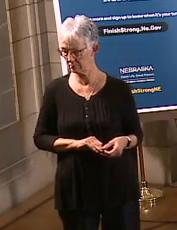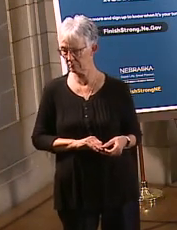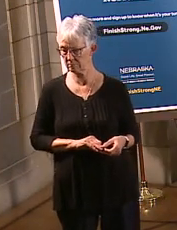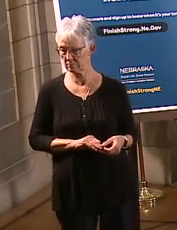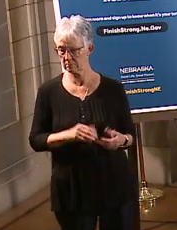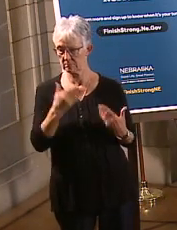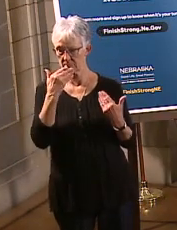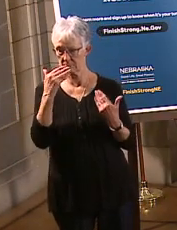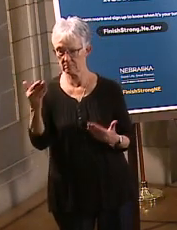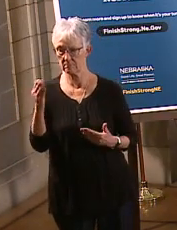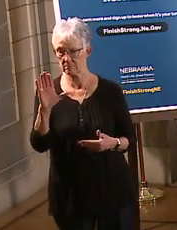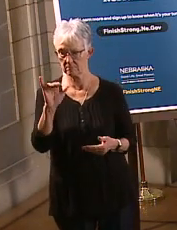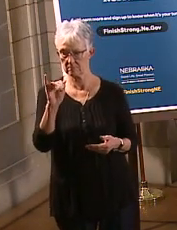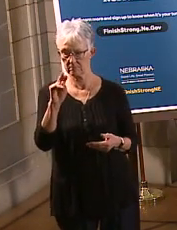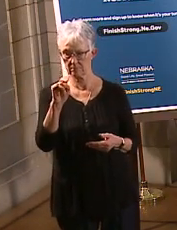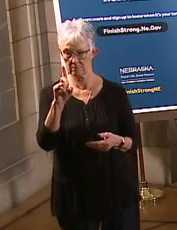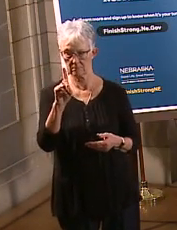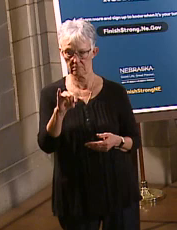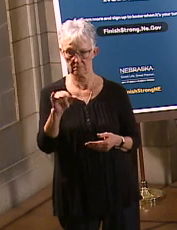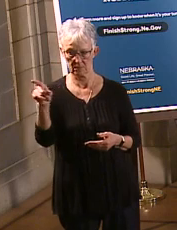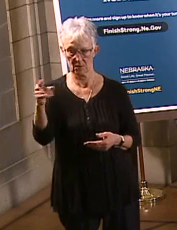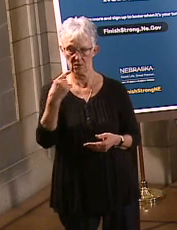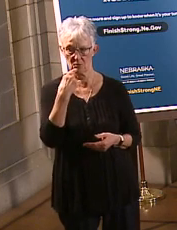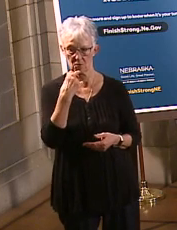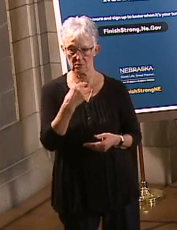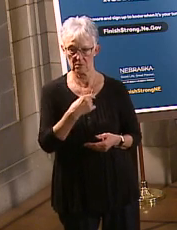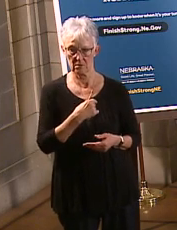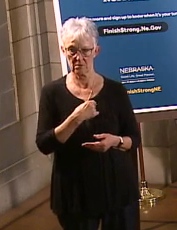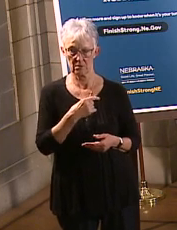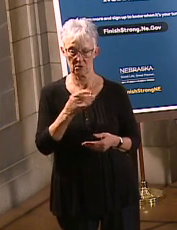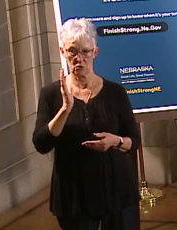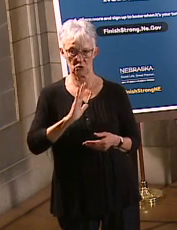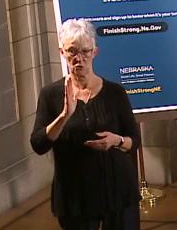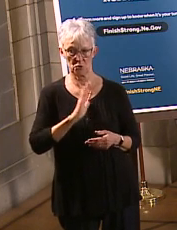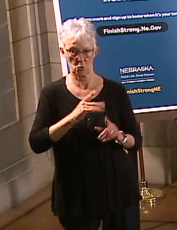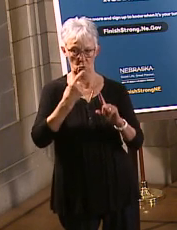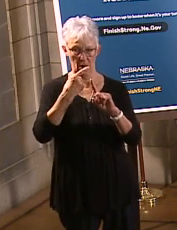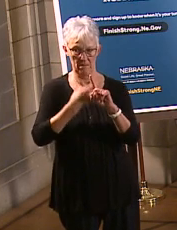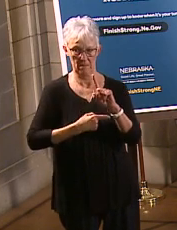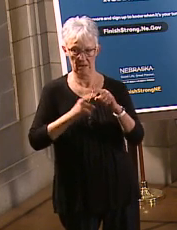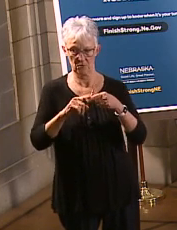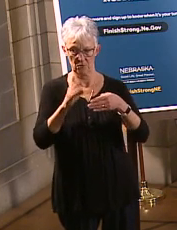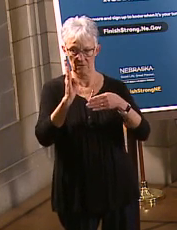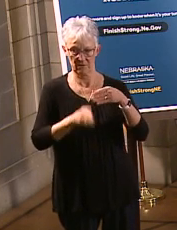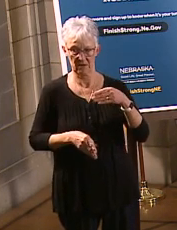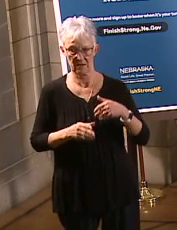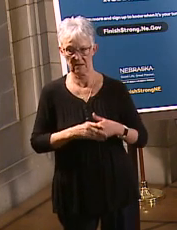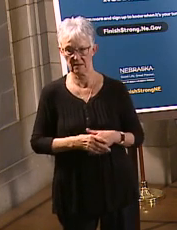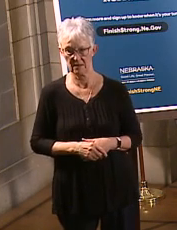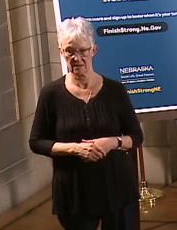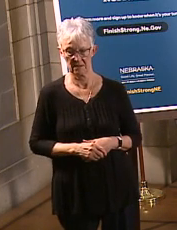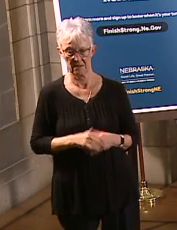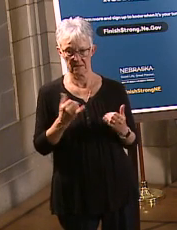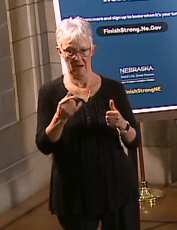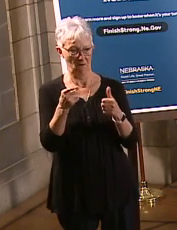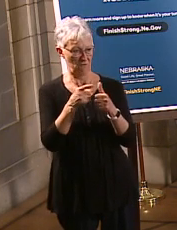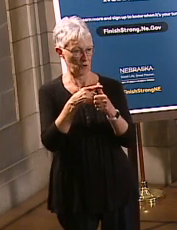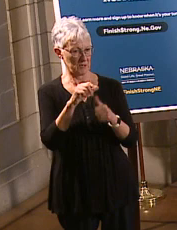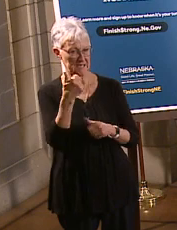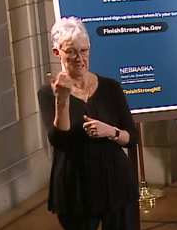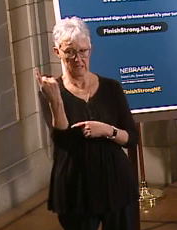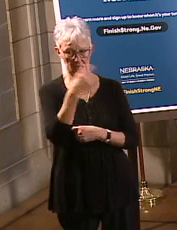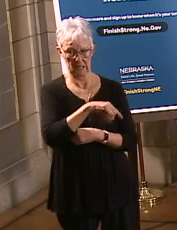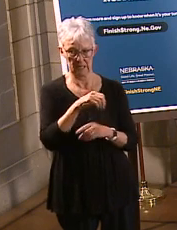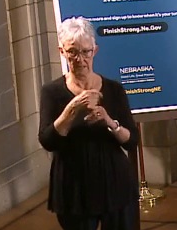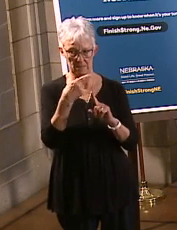Thank you very much, Cindy. Cindy was telling me that it used to take her like all month to get this done, and now it's down to like the first 10 days of the month she can get it done, so